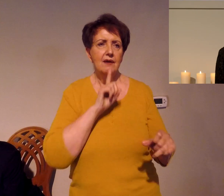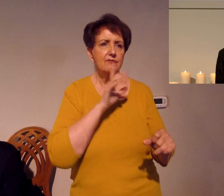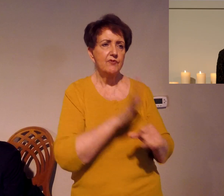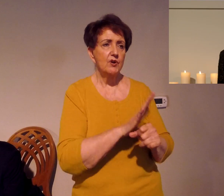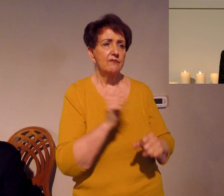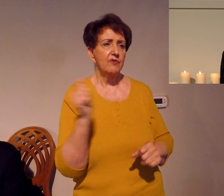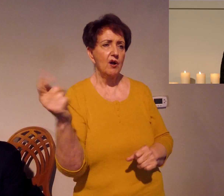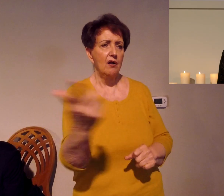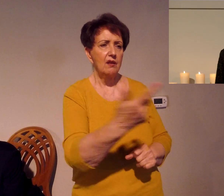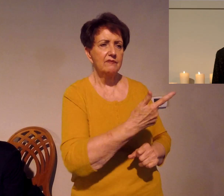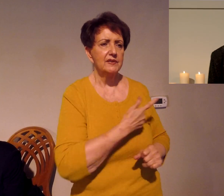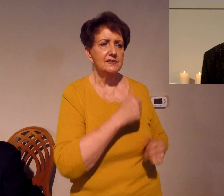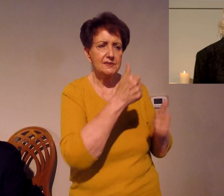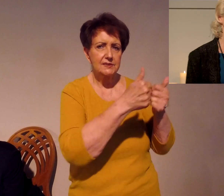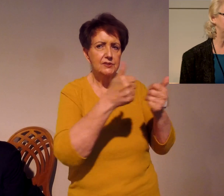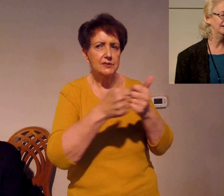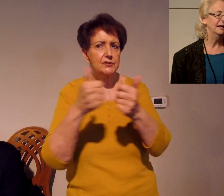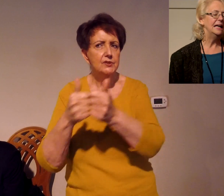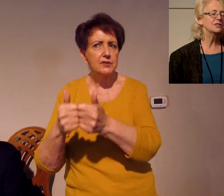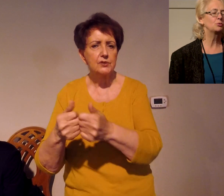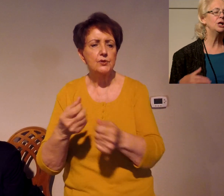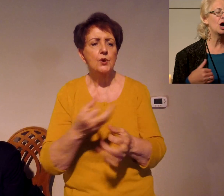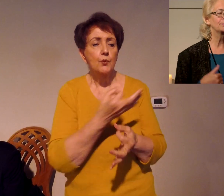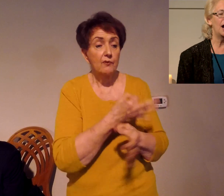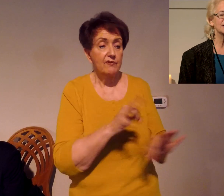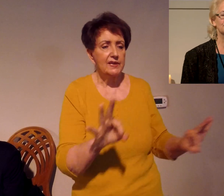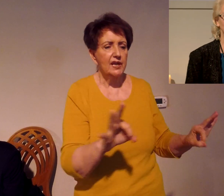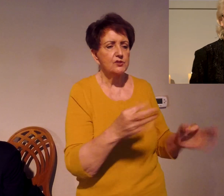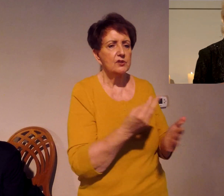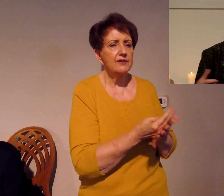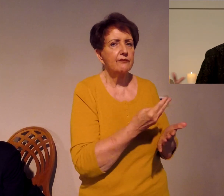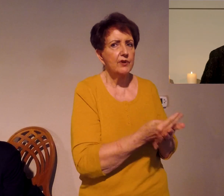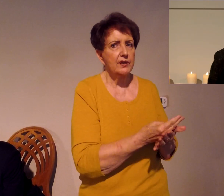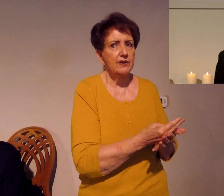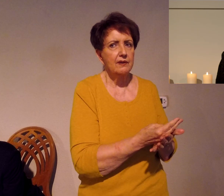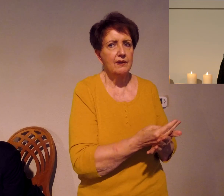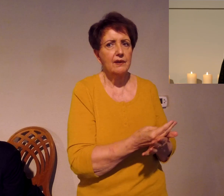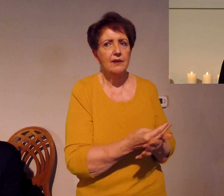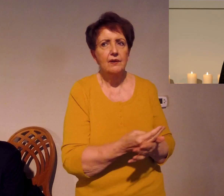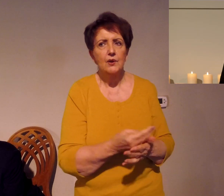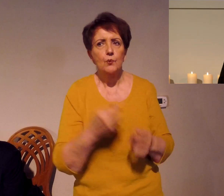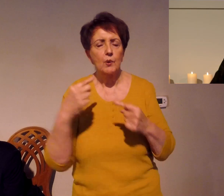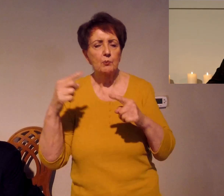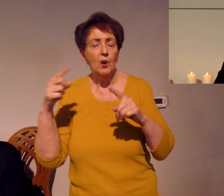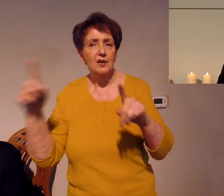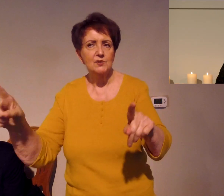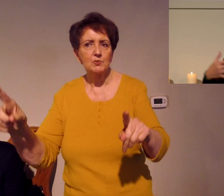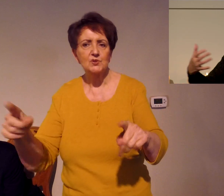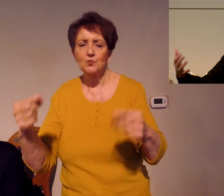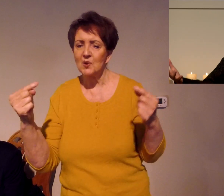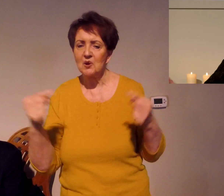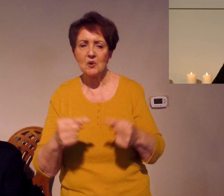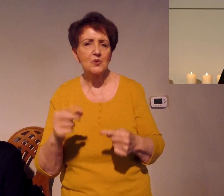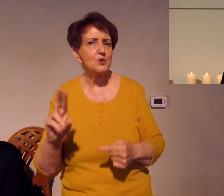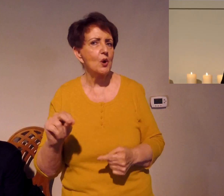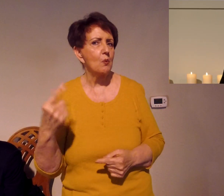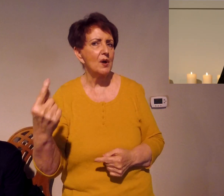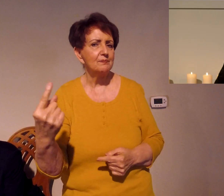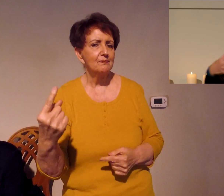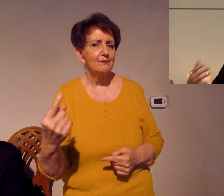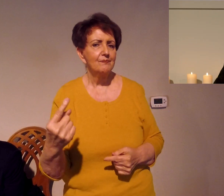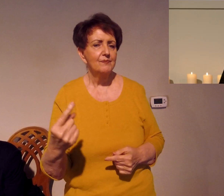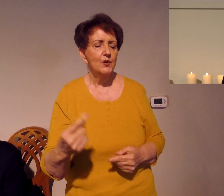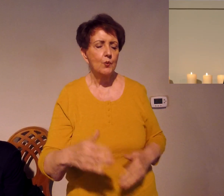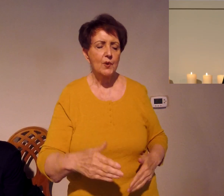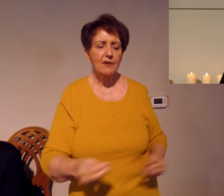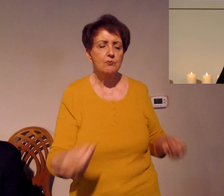one of us that as we are financially free, as we are prosperous, we rob no one. We actually have more to give and